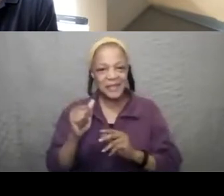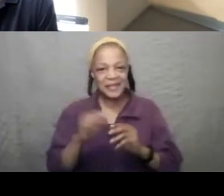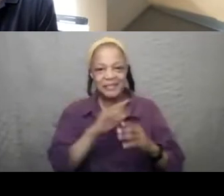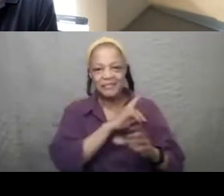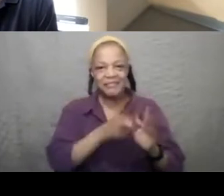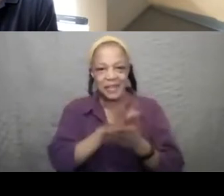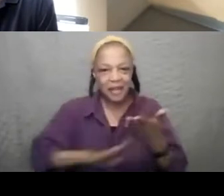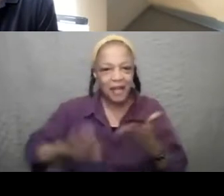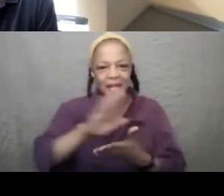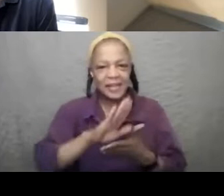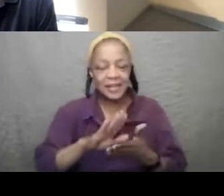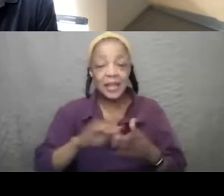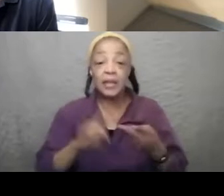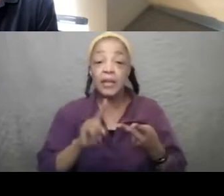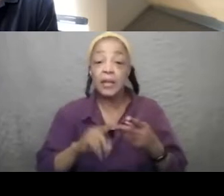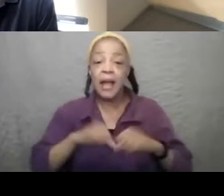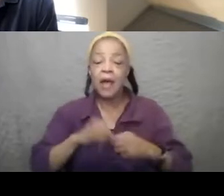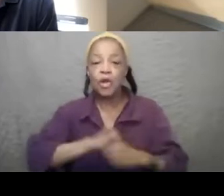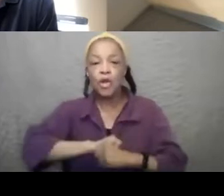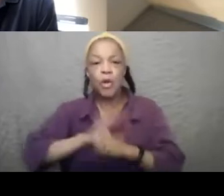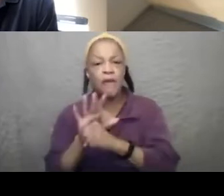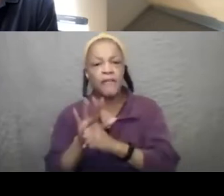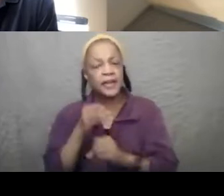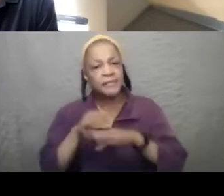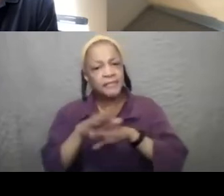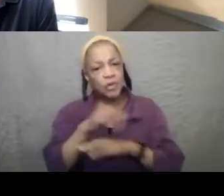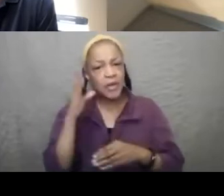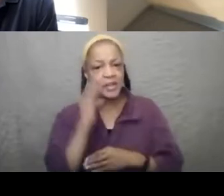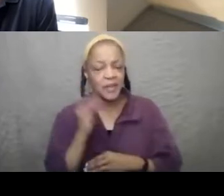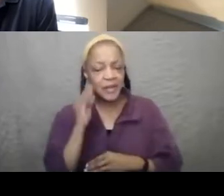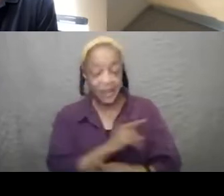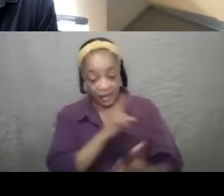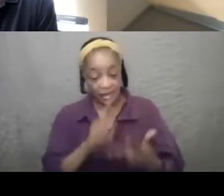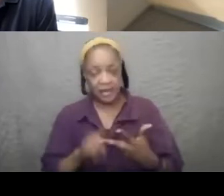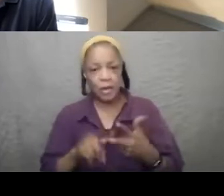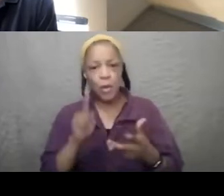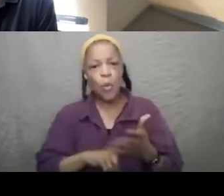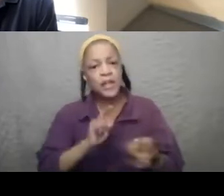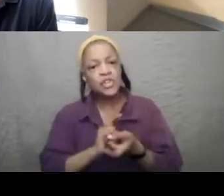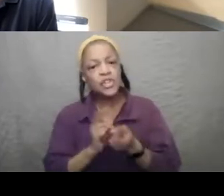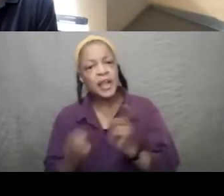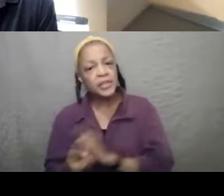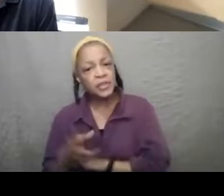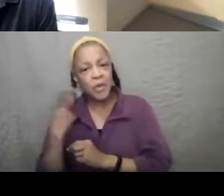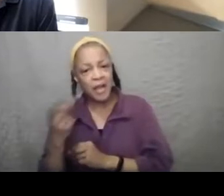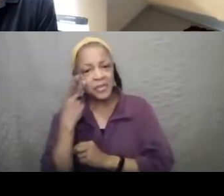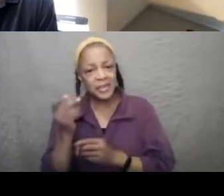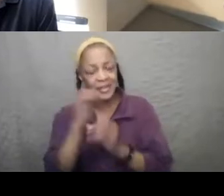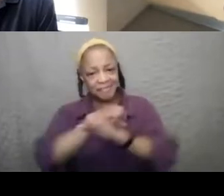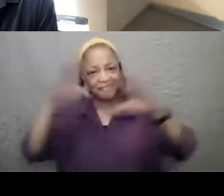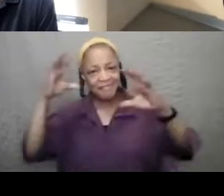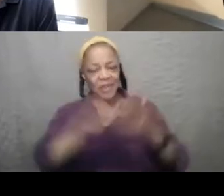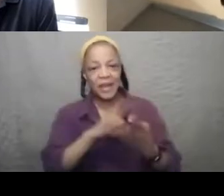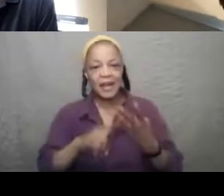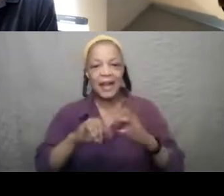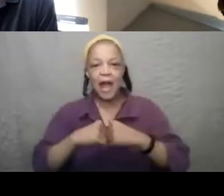impact this experience? What changes would you like to see? And how are you feeling about moving into the world beyond